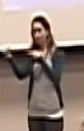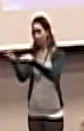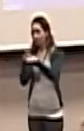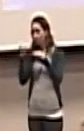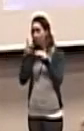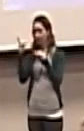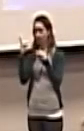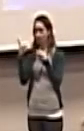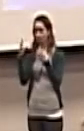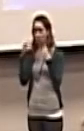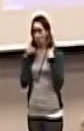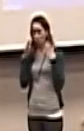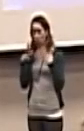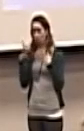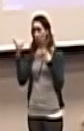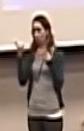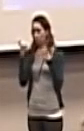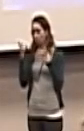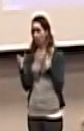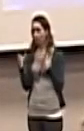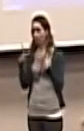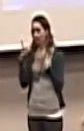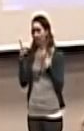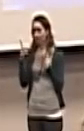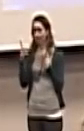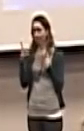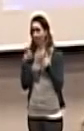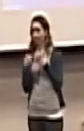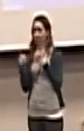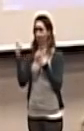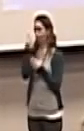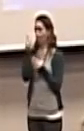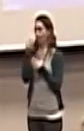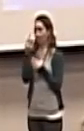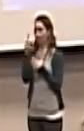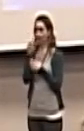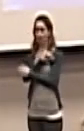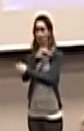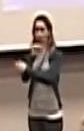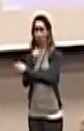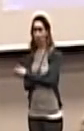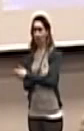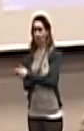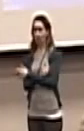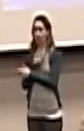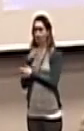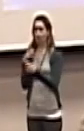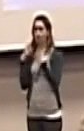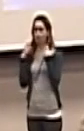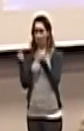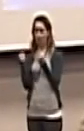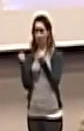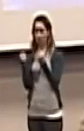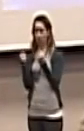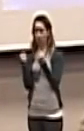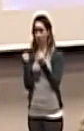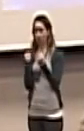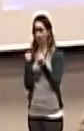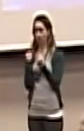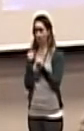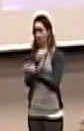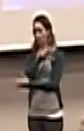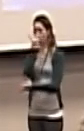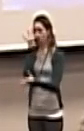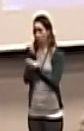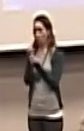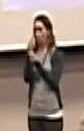owner. He's ruler. He is over all. He is authoritative. He is powerful. All wrapped up in